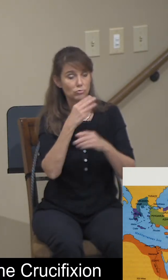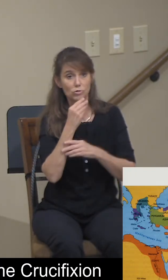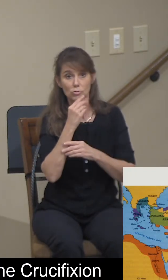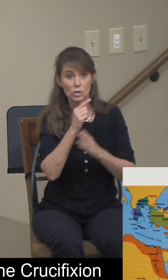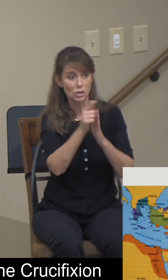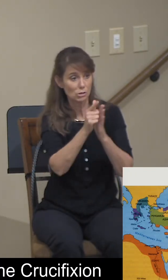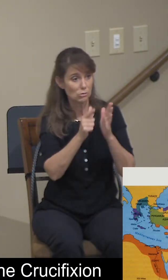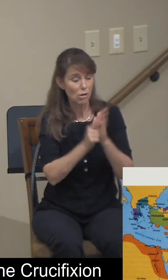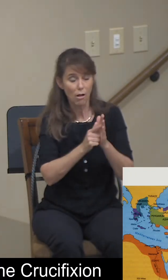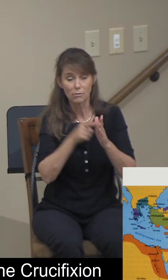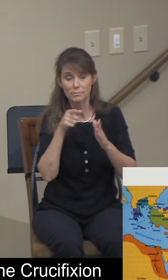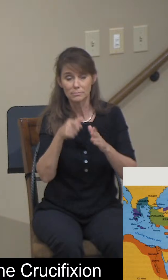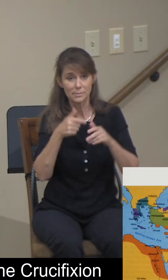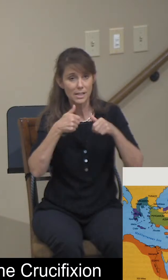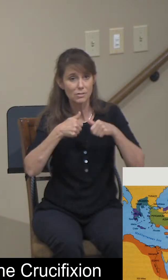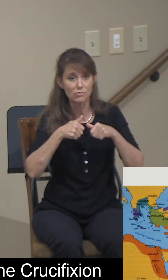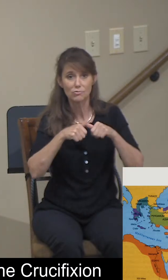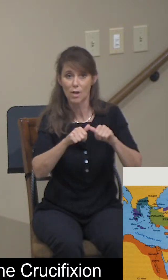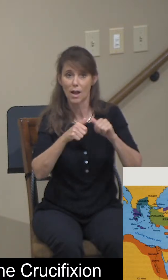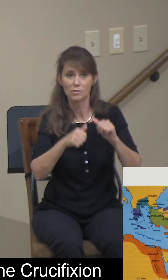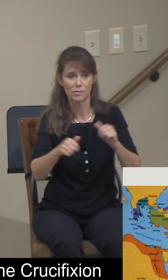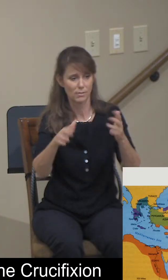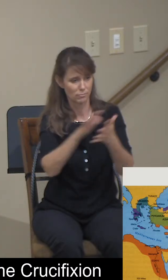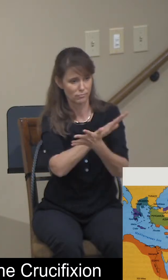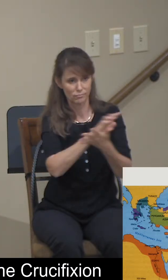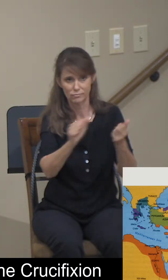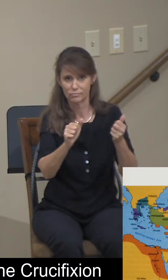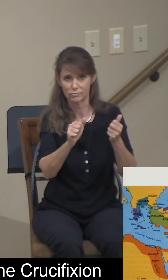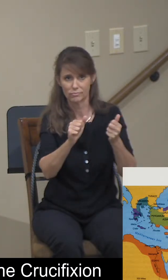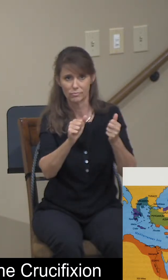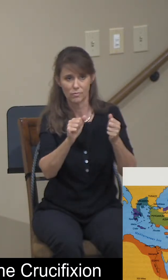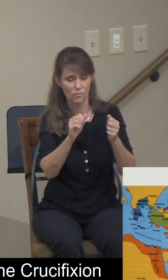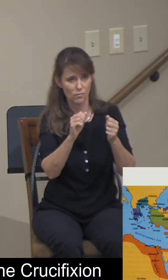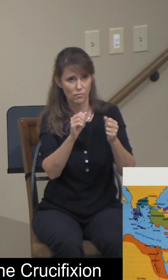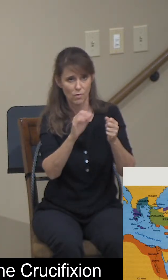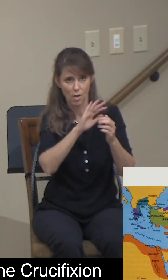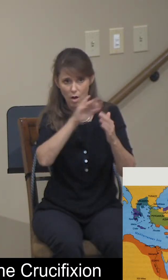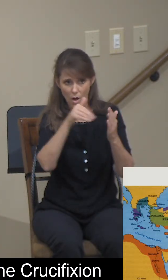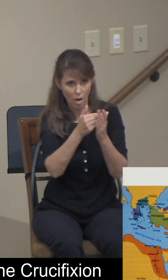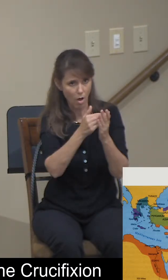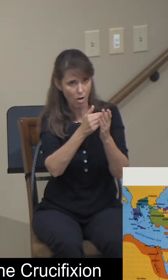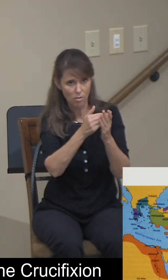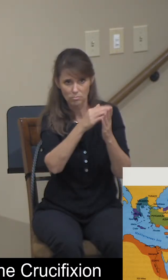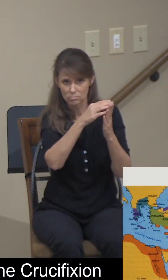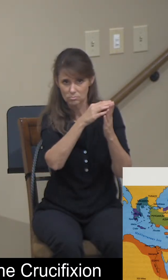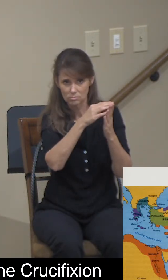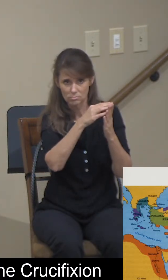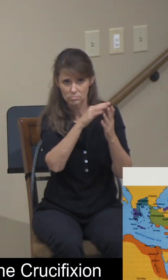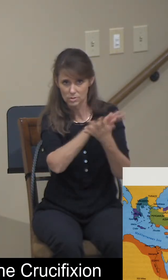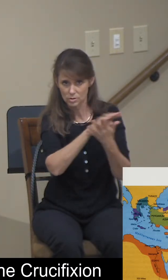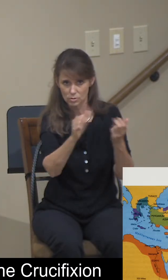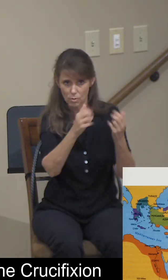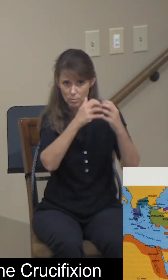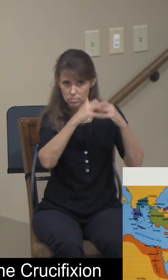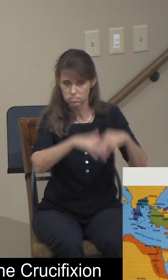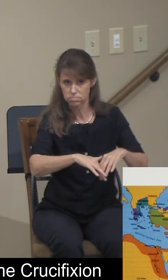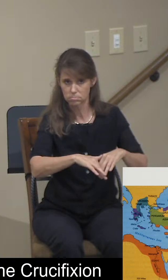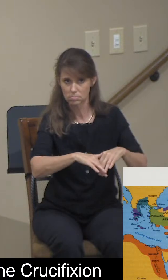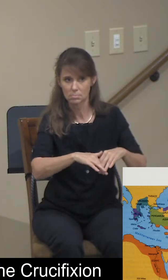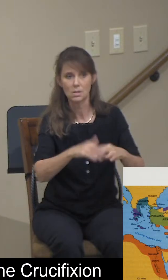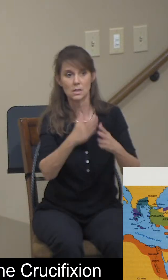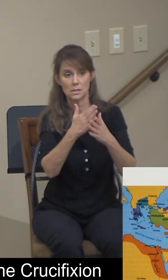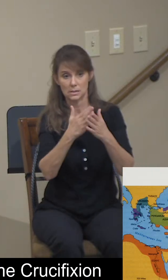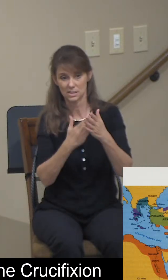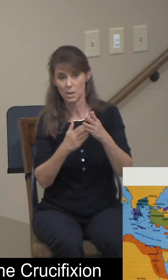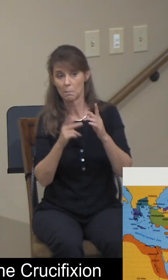held obviously close in Jewish identity, but helps, of course, move people who may have been moderate